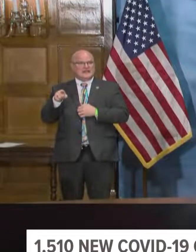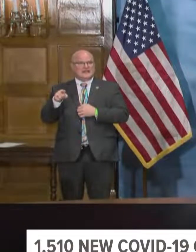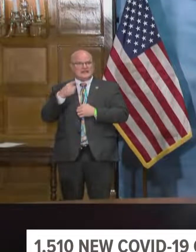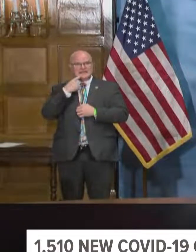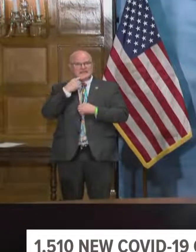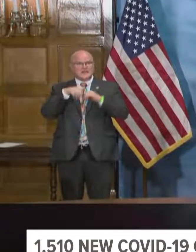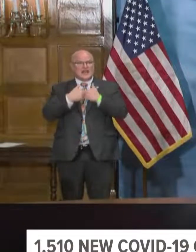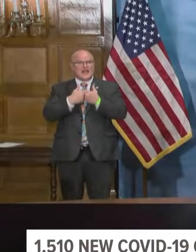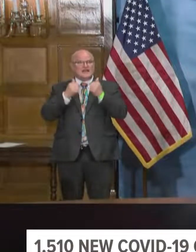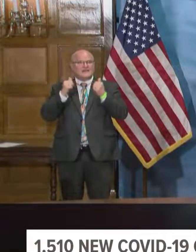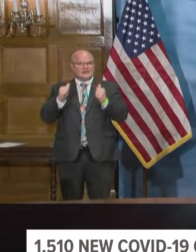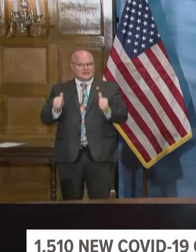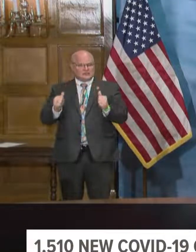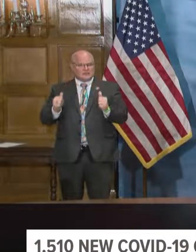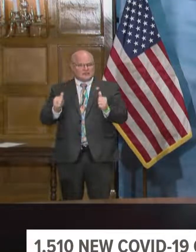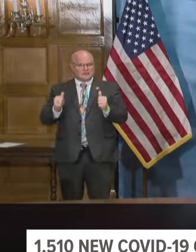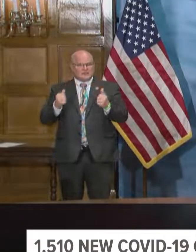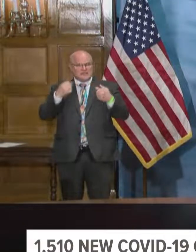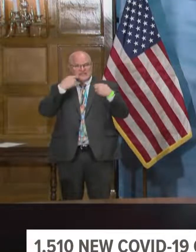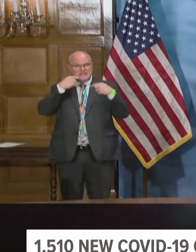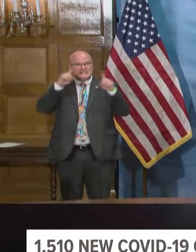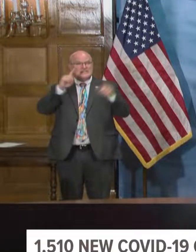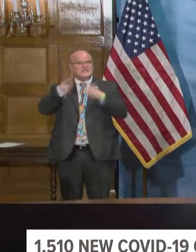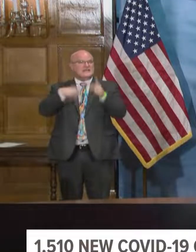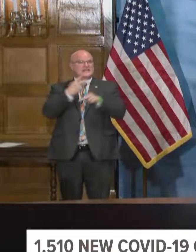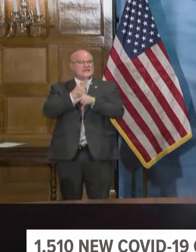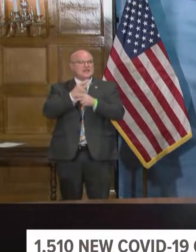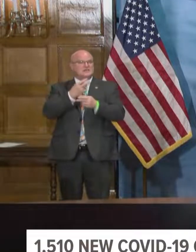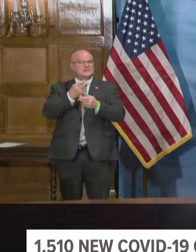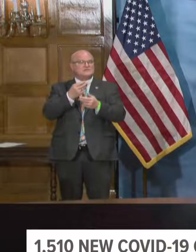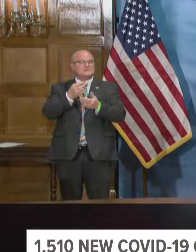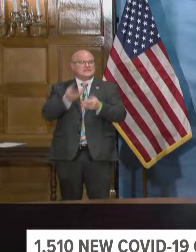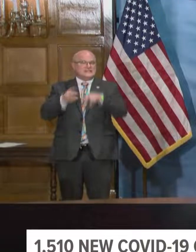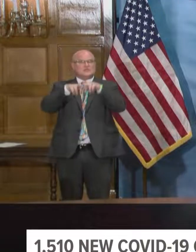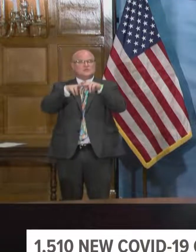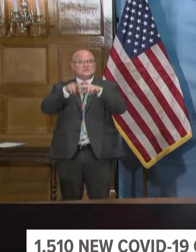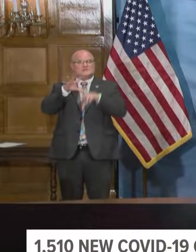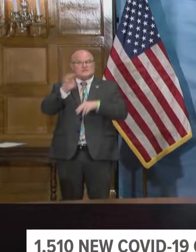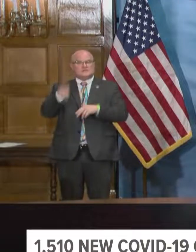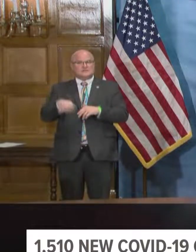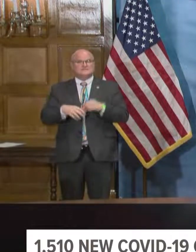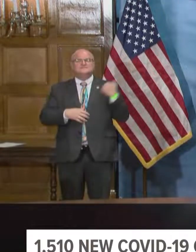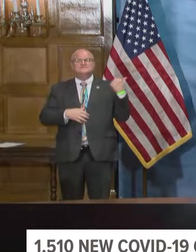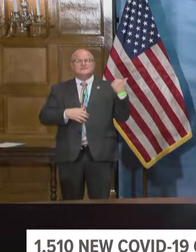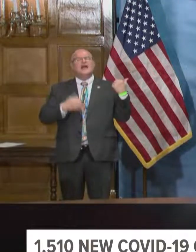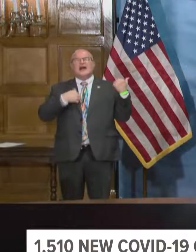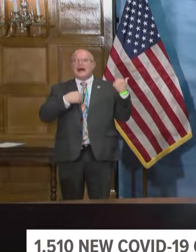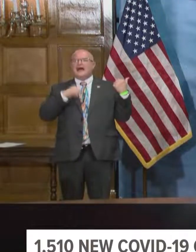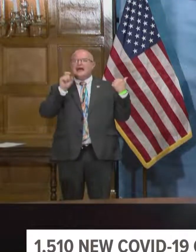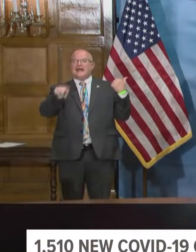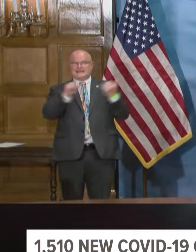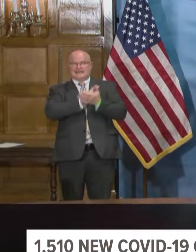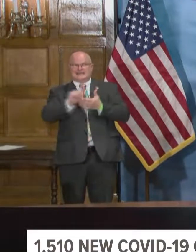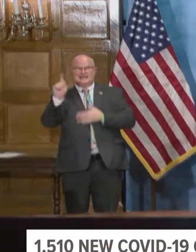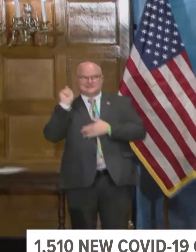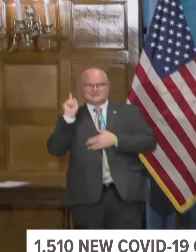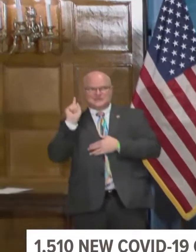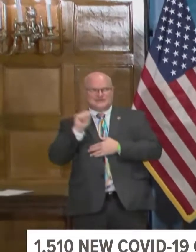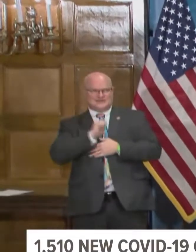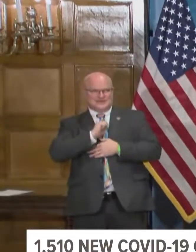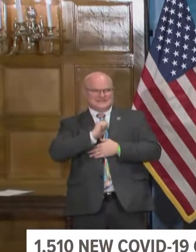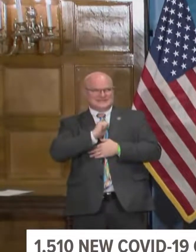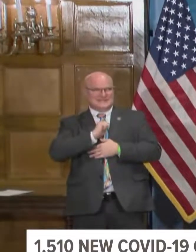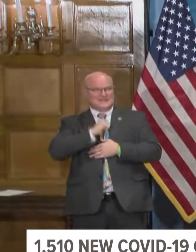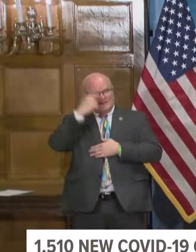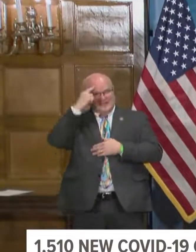were able to achieve that 5% increase? I actually asked that specific question last week, and I think